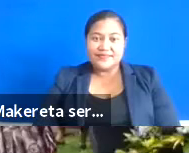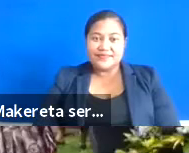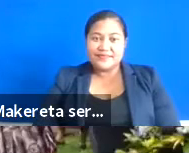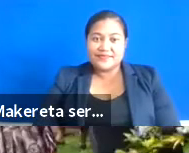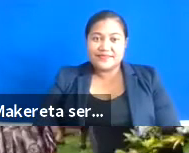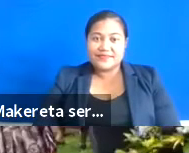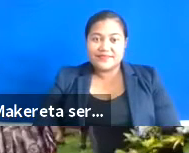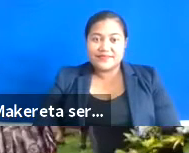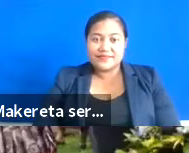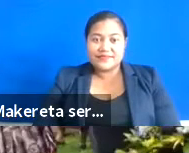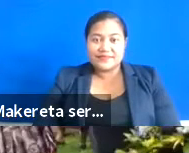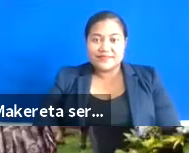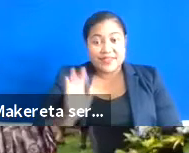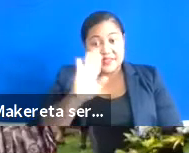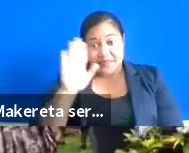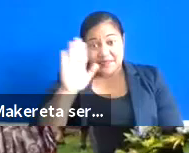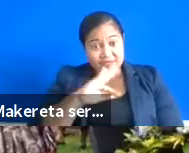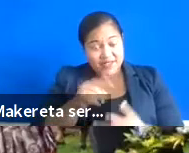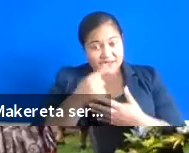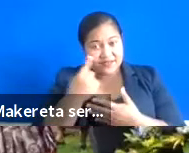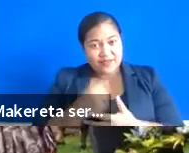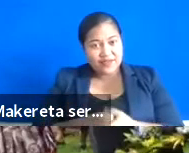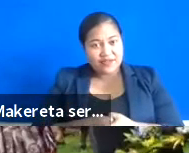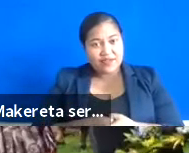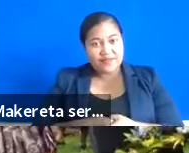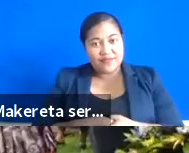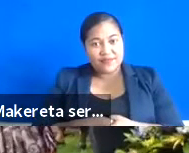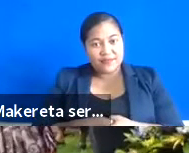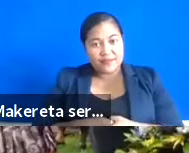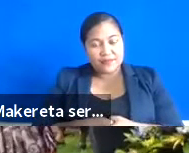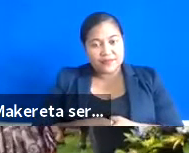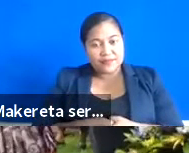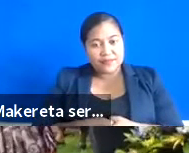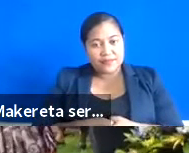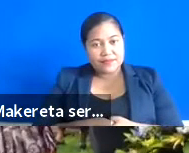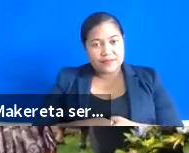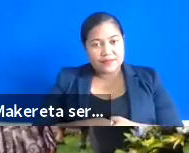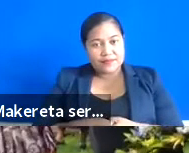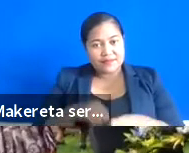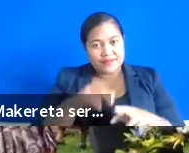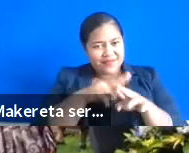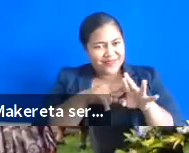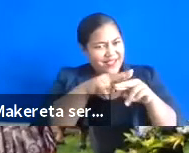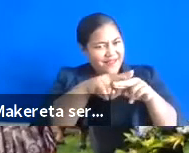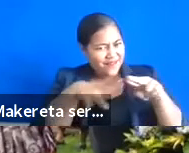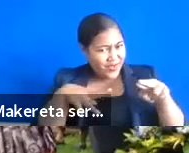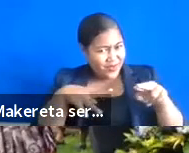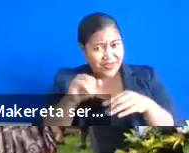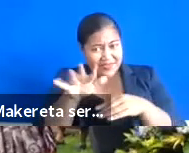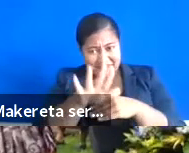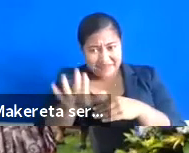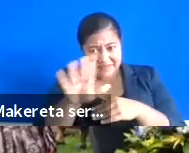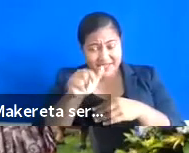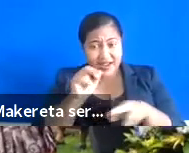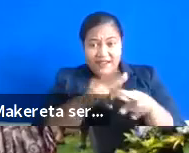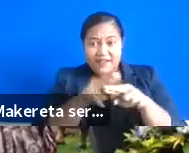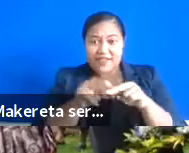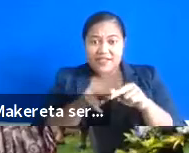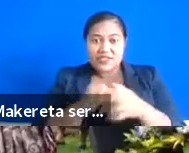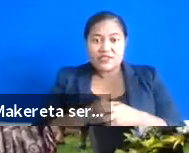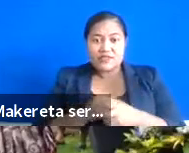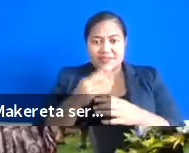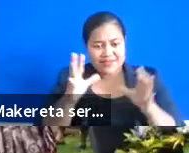Welcome everyone. My activity is going to be as the Utility Area in Fiji. And it is a small component